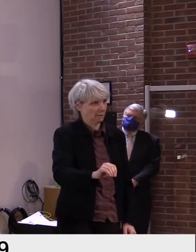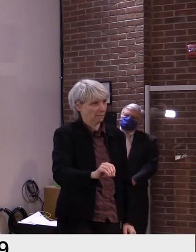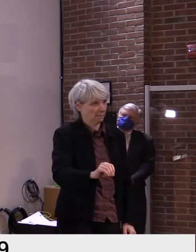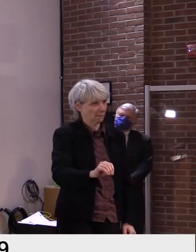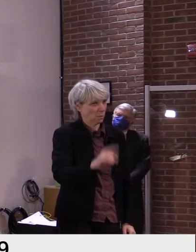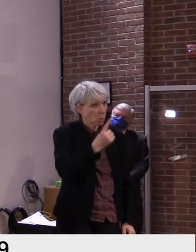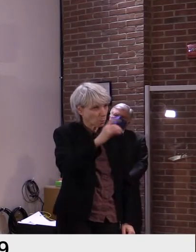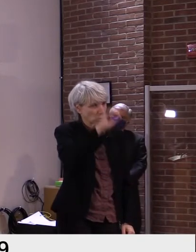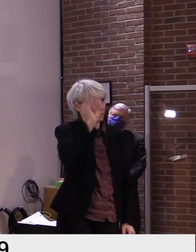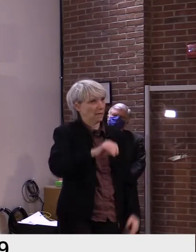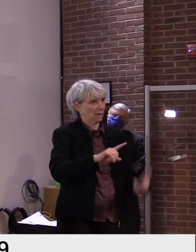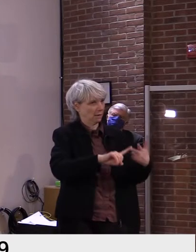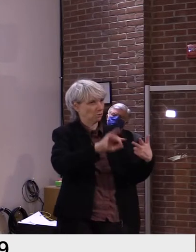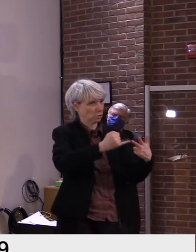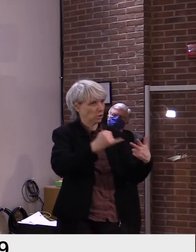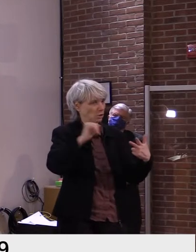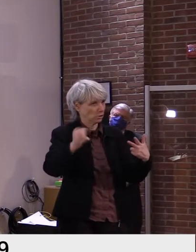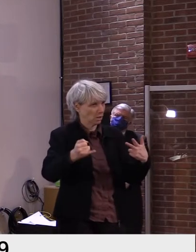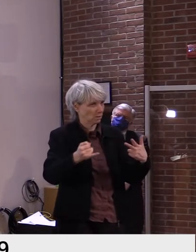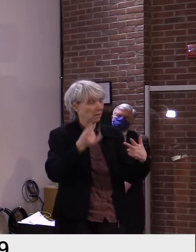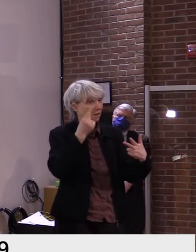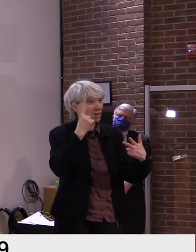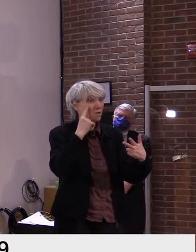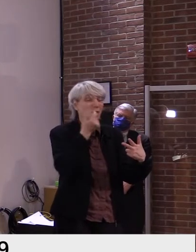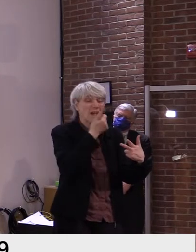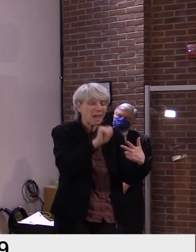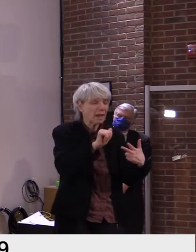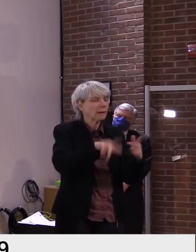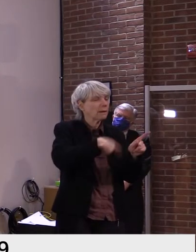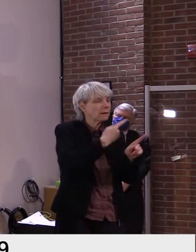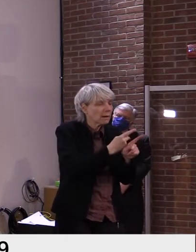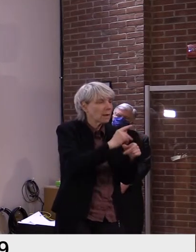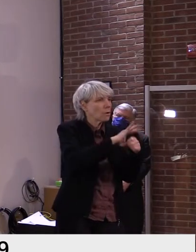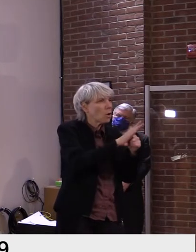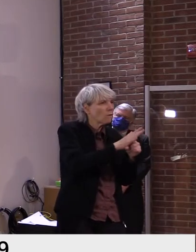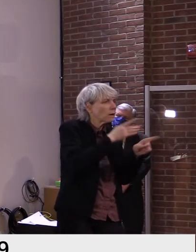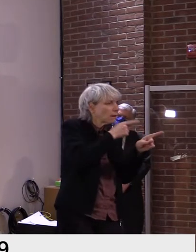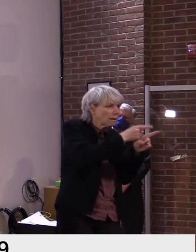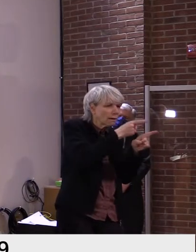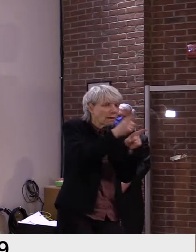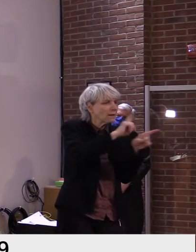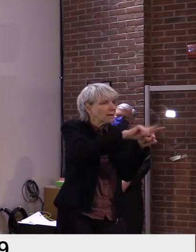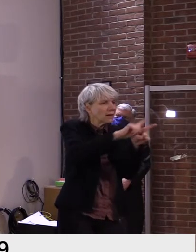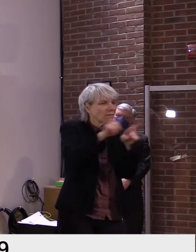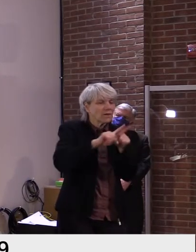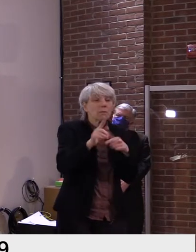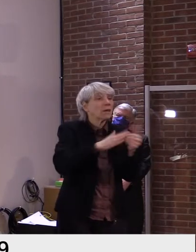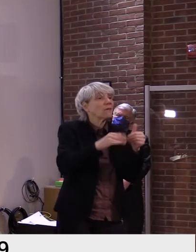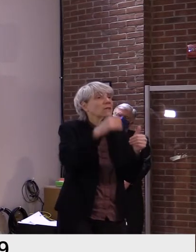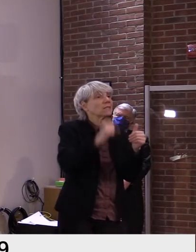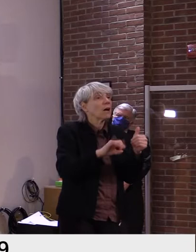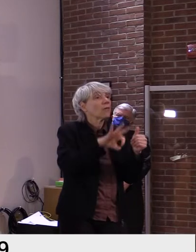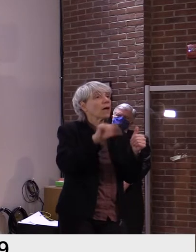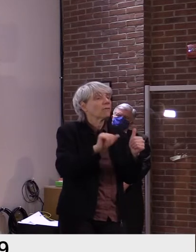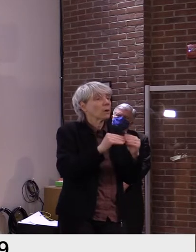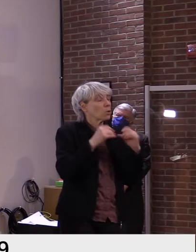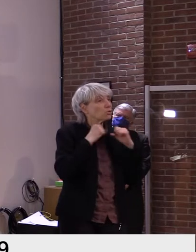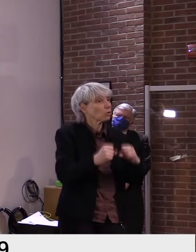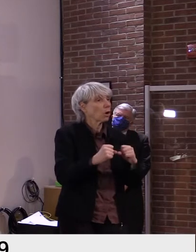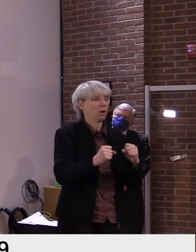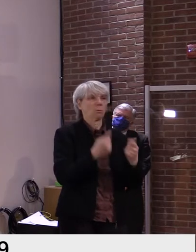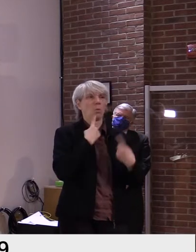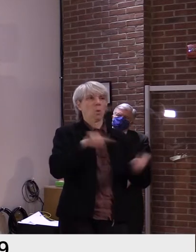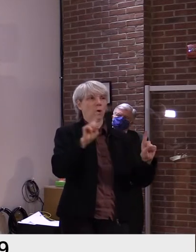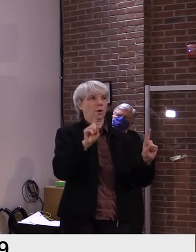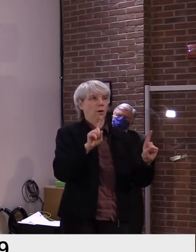variants, especially the South African one. This is the protection that matters most. There was similar performance regardless